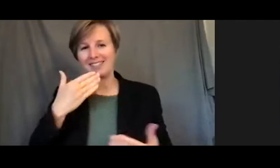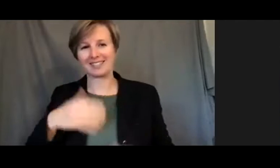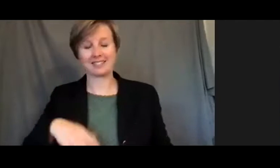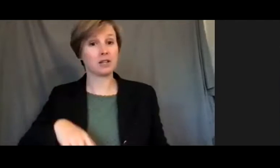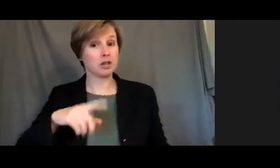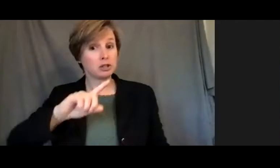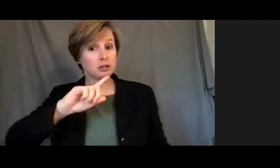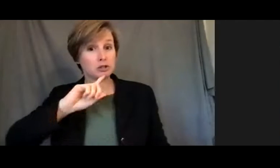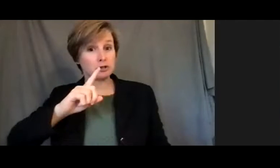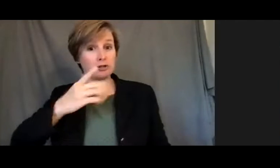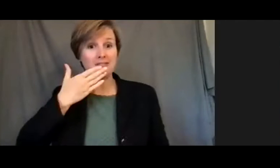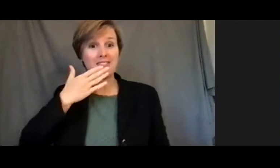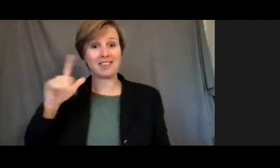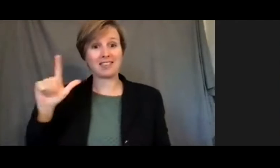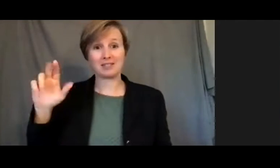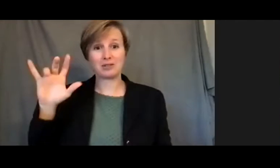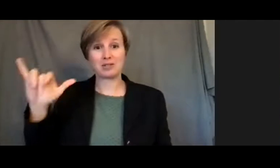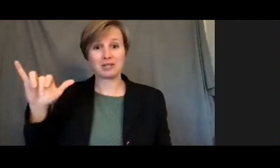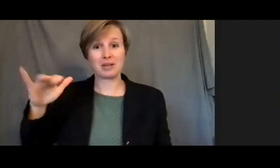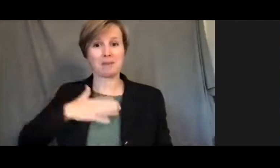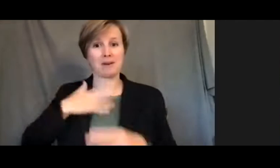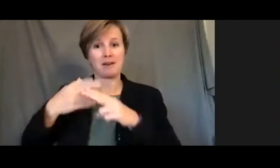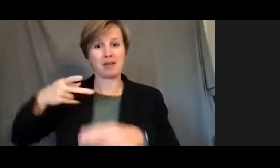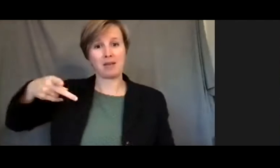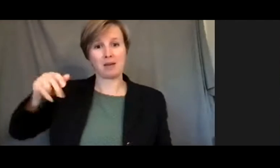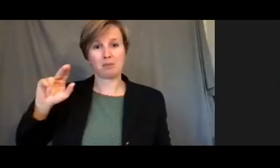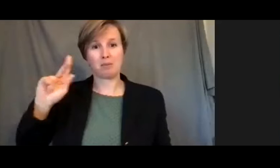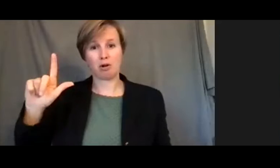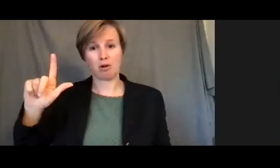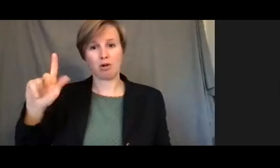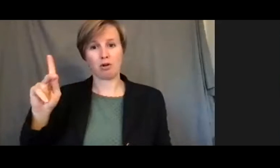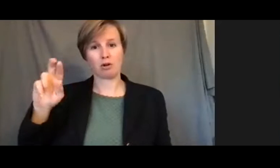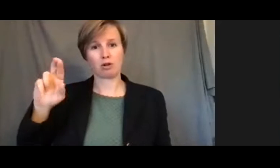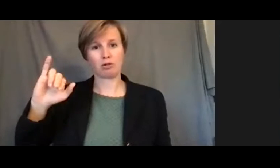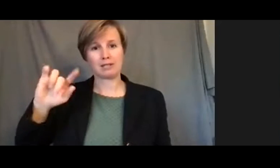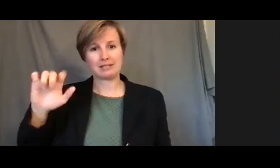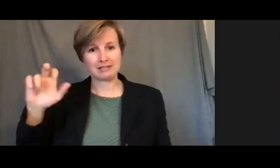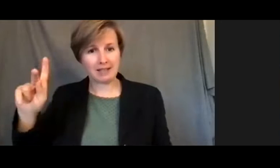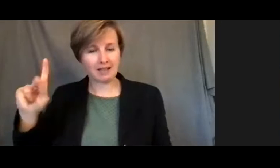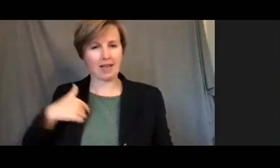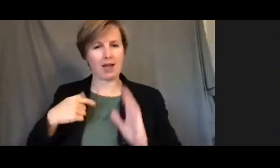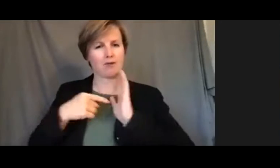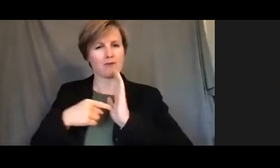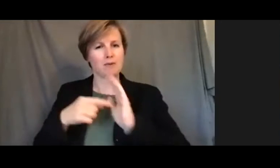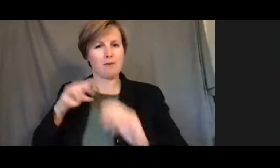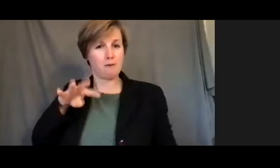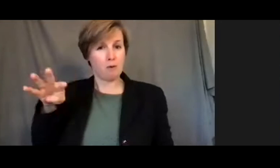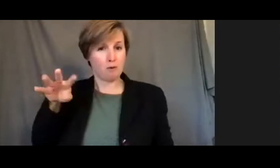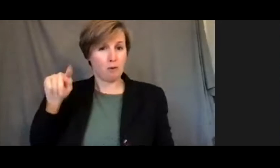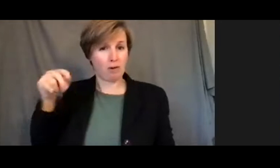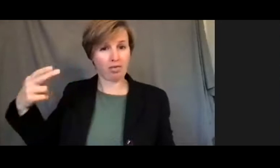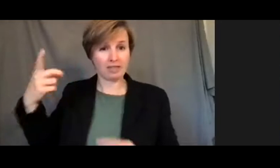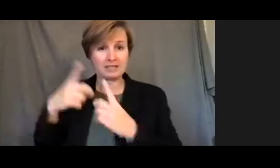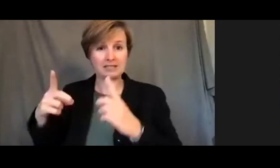Sure. Thank you, Lucy. My name is Paul Kriezek, and I represent the 44th District. That district right now, and